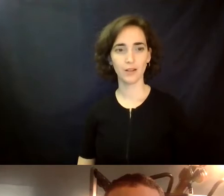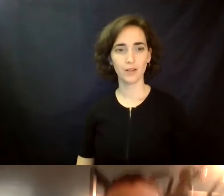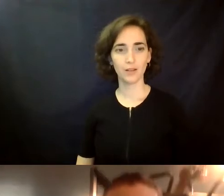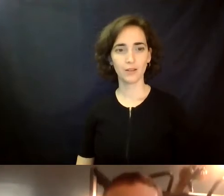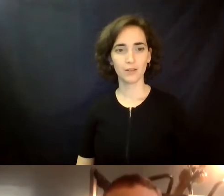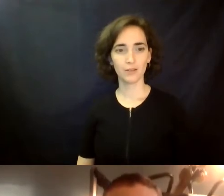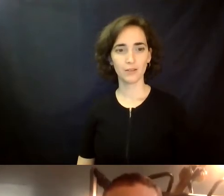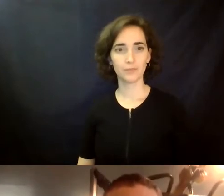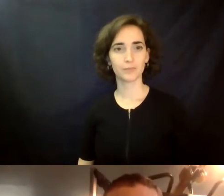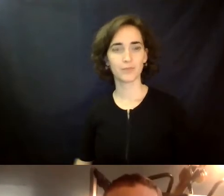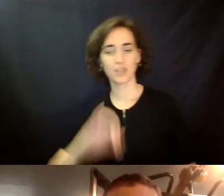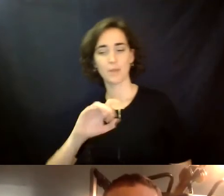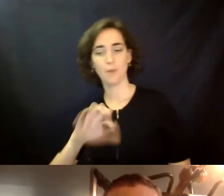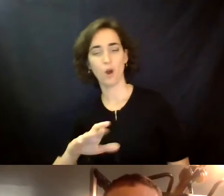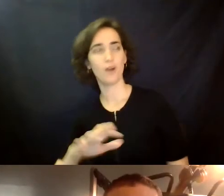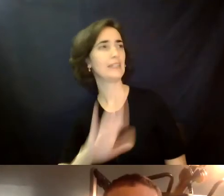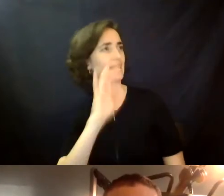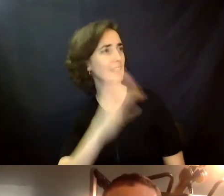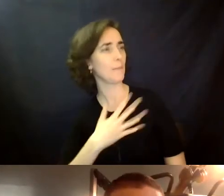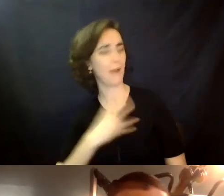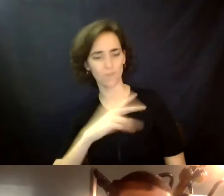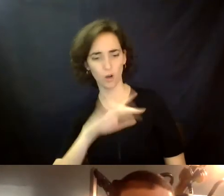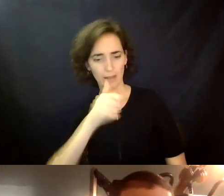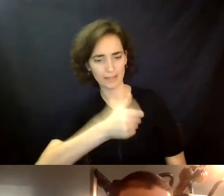For some reason, I'm getting muted.